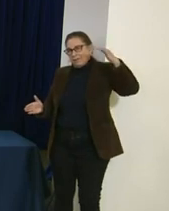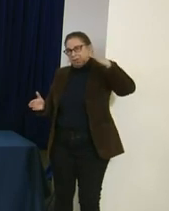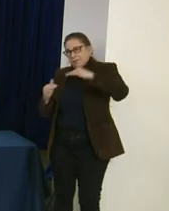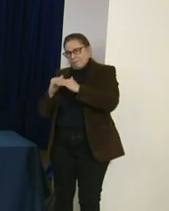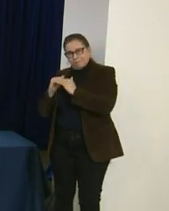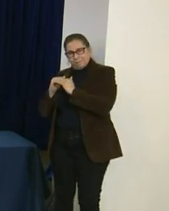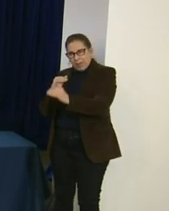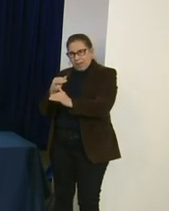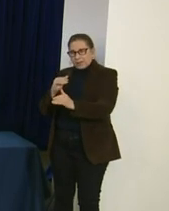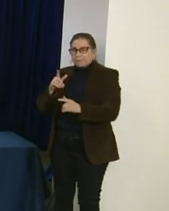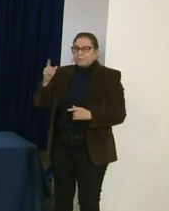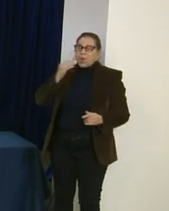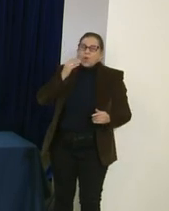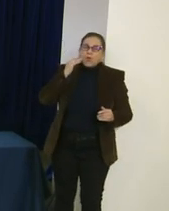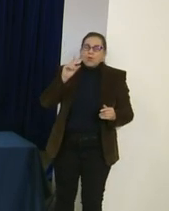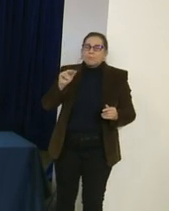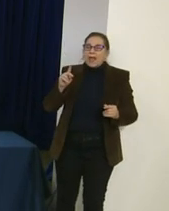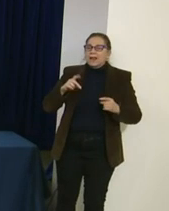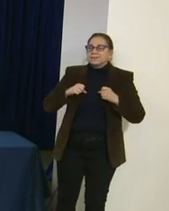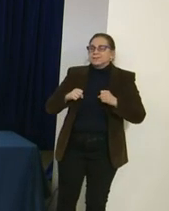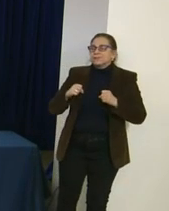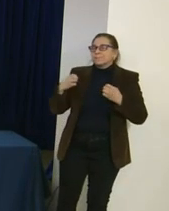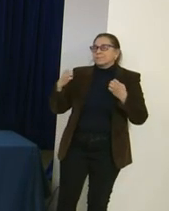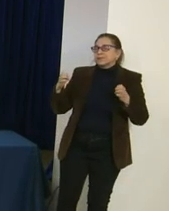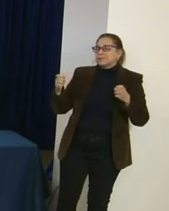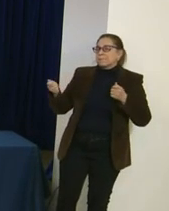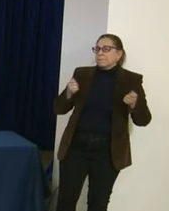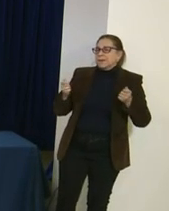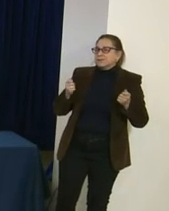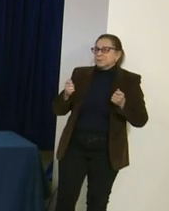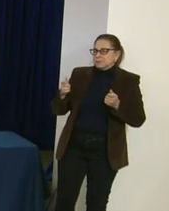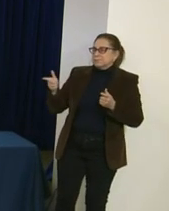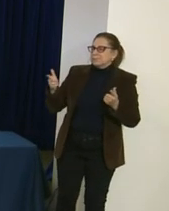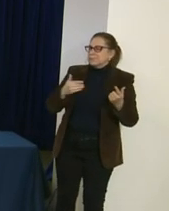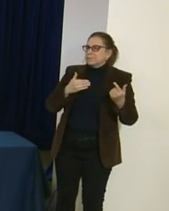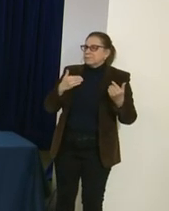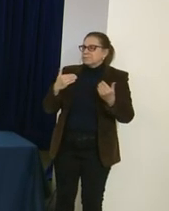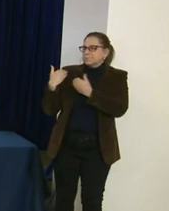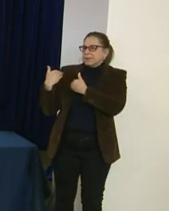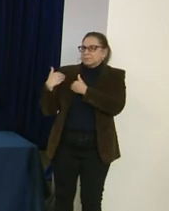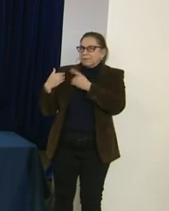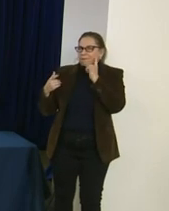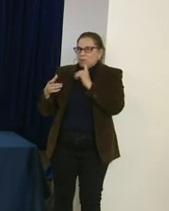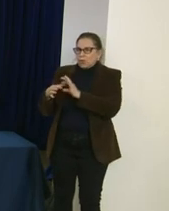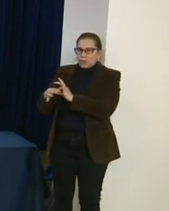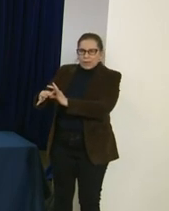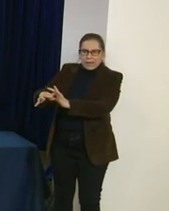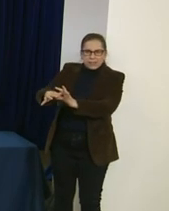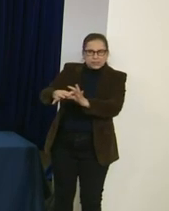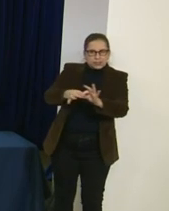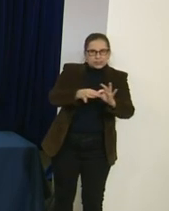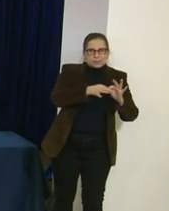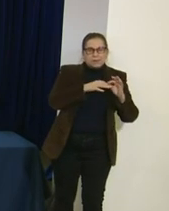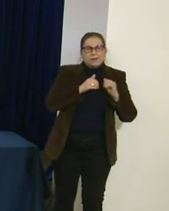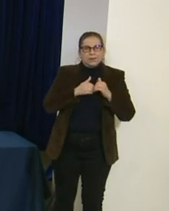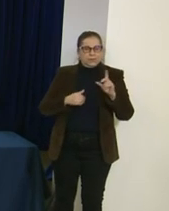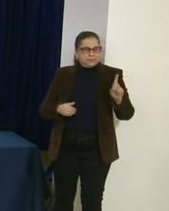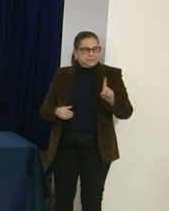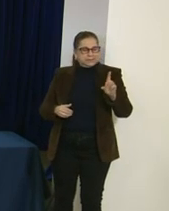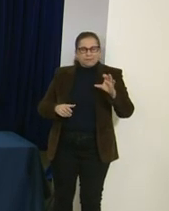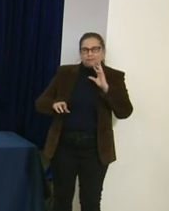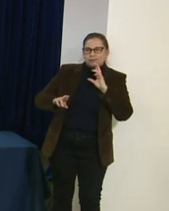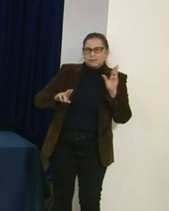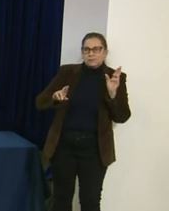we are responsible for coordinating the district's response and supporting the D.C. Department of Health